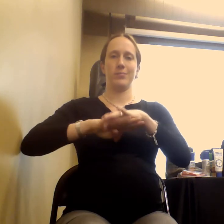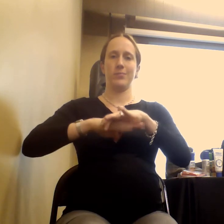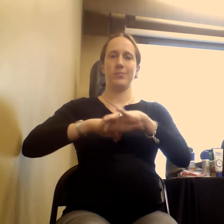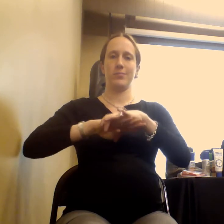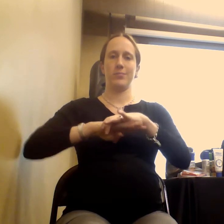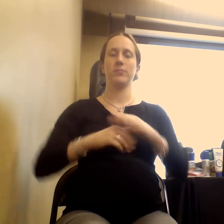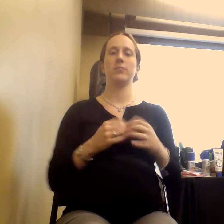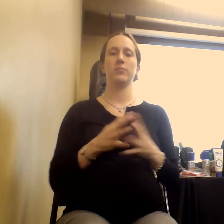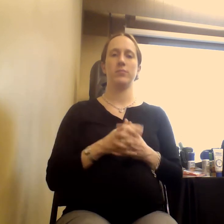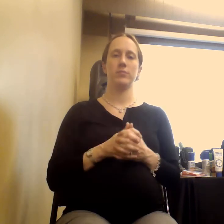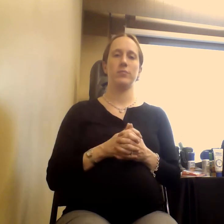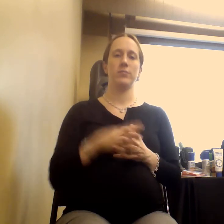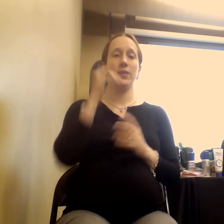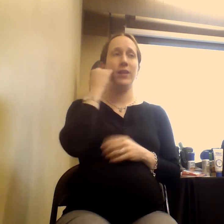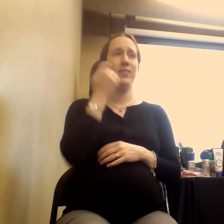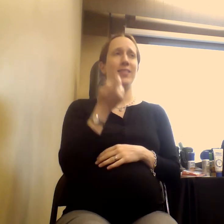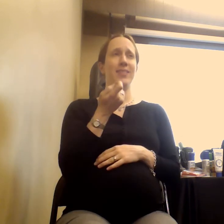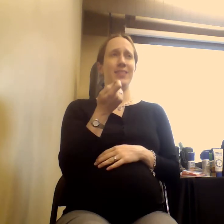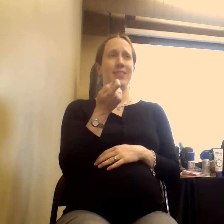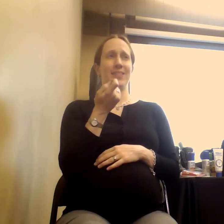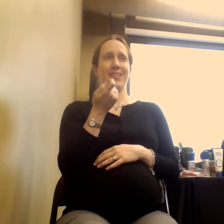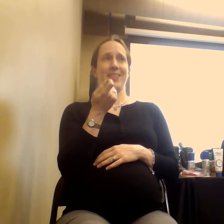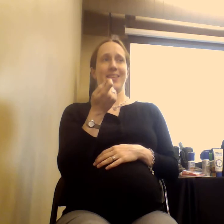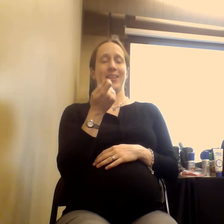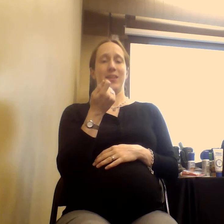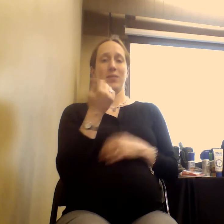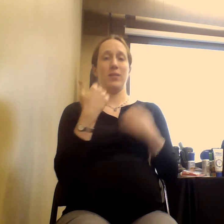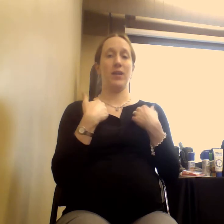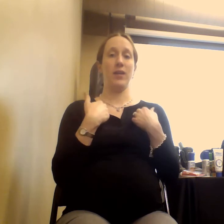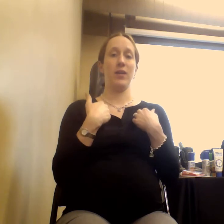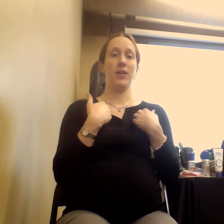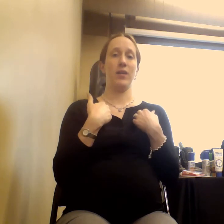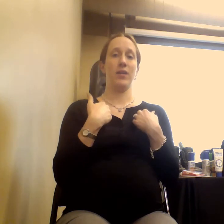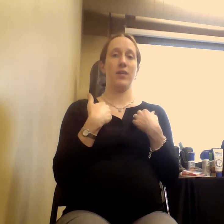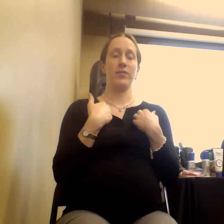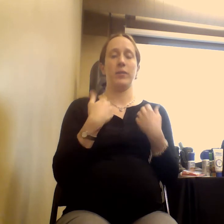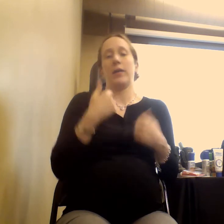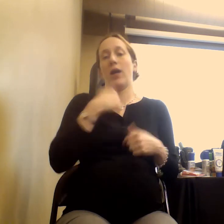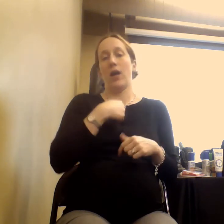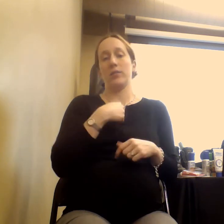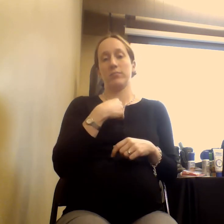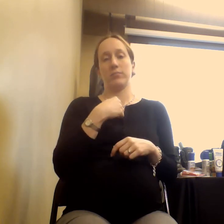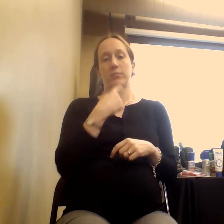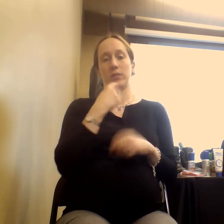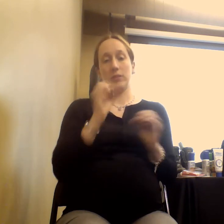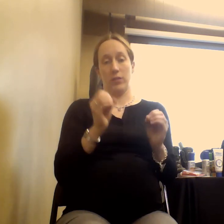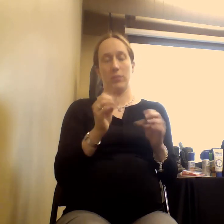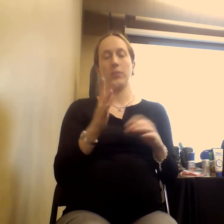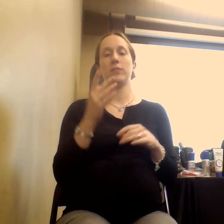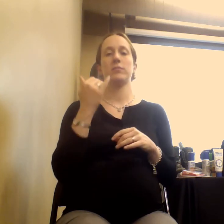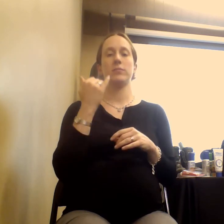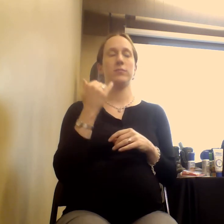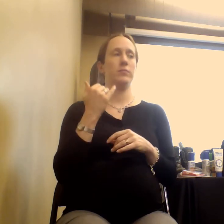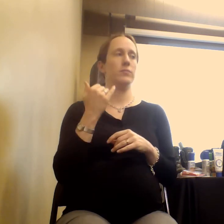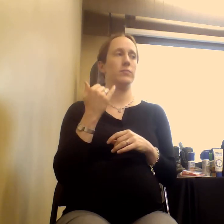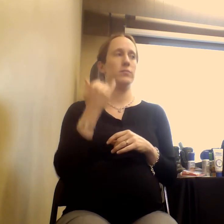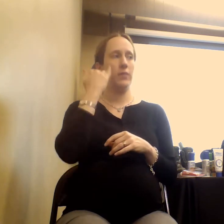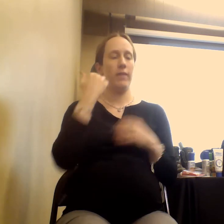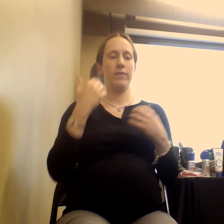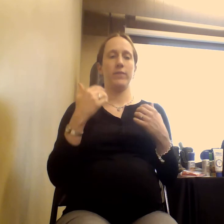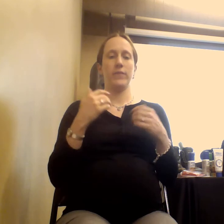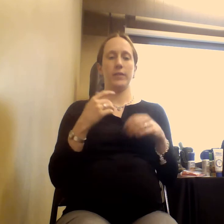a heel lock lace technique that we're going to show you in a minute that can really help with that as well, okay? So just know that, and